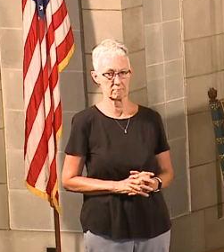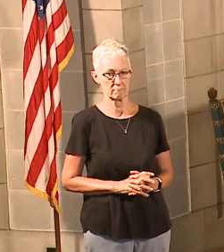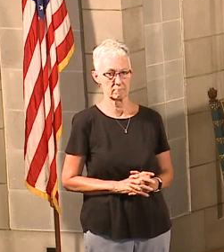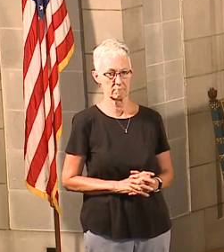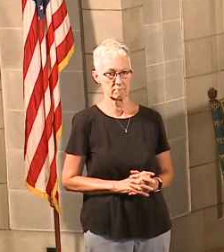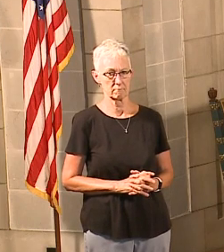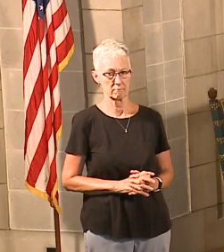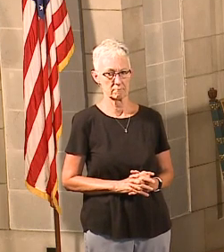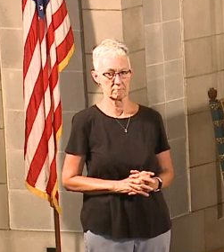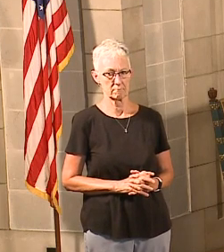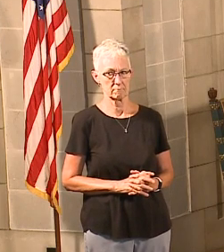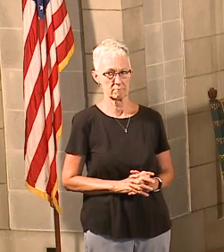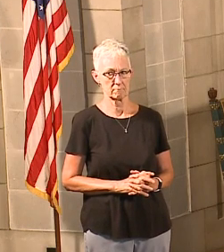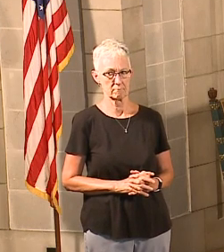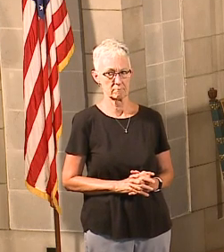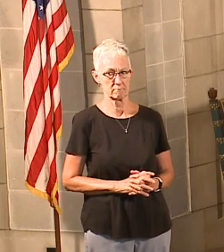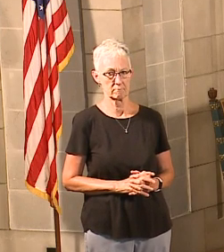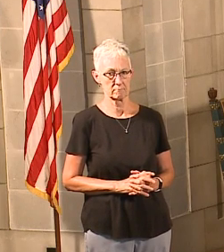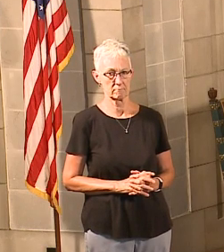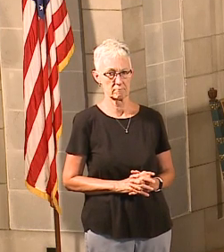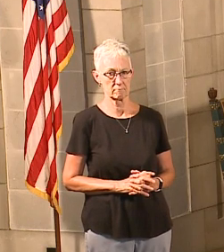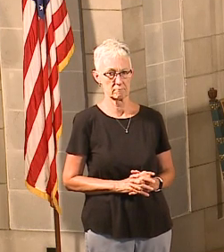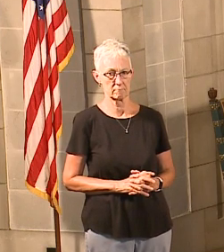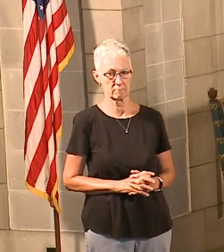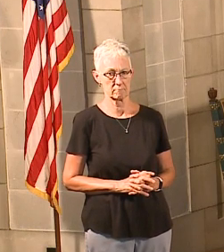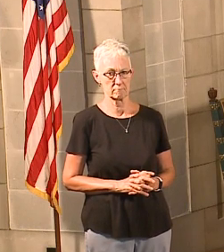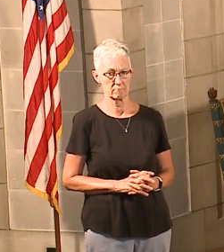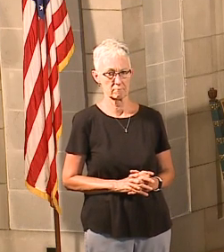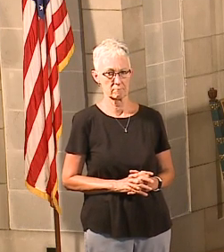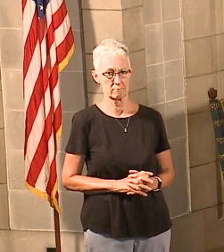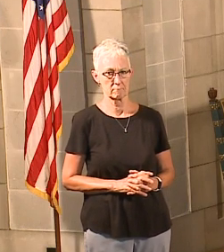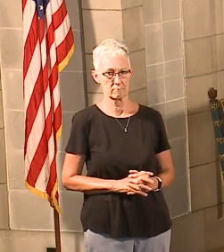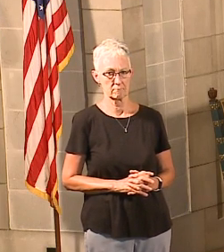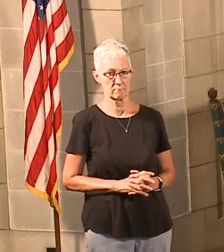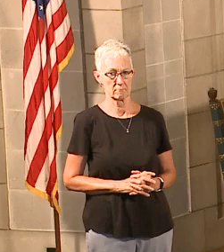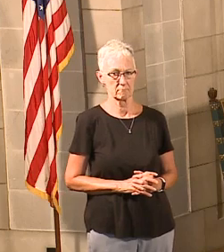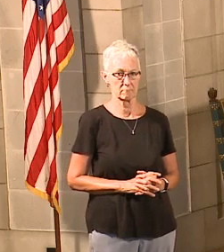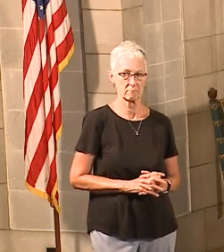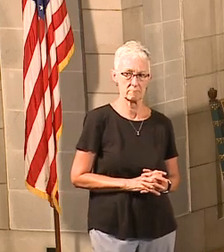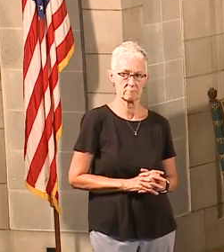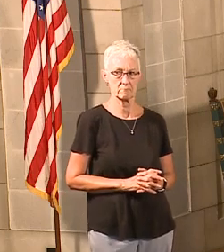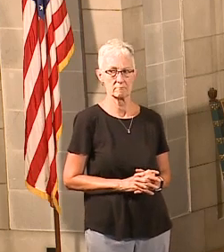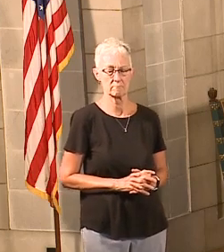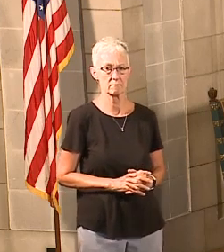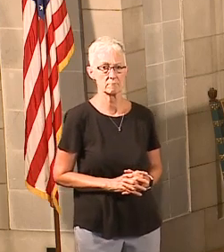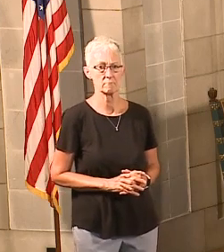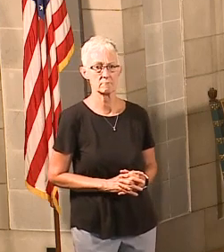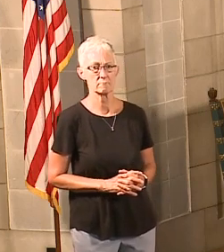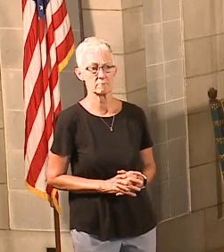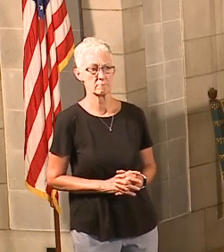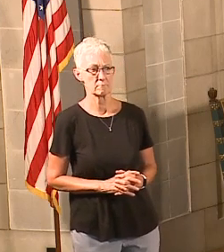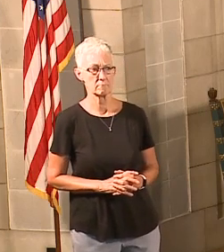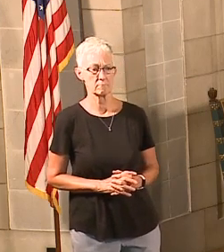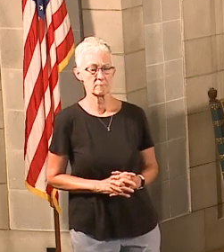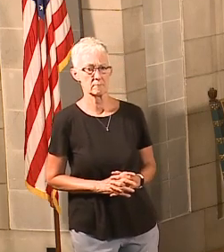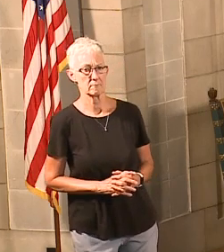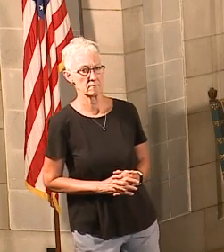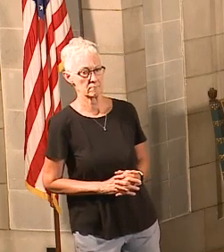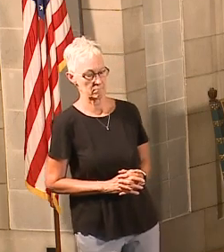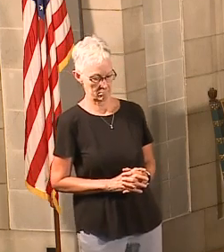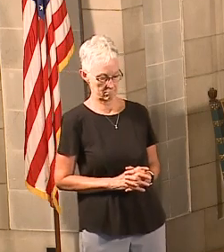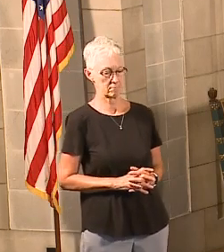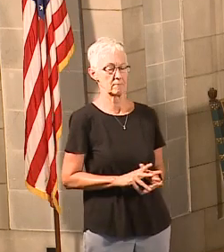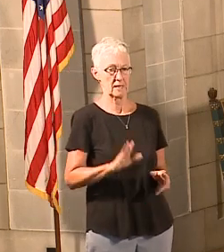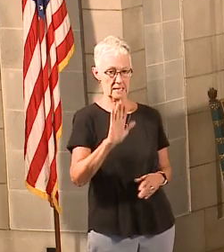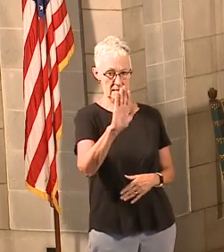schools this fall, going back, and some of their members, I guess, how do you respond? What would you tell those teachers? So